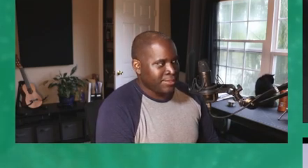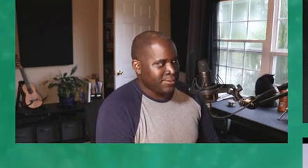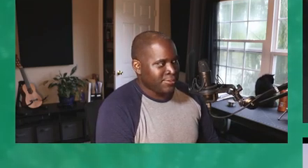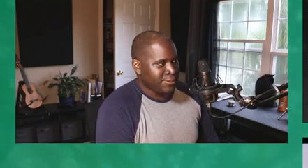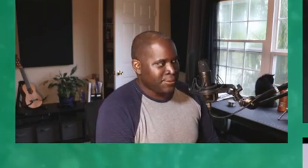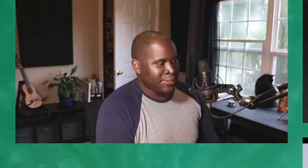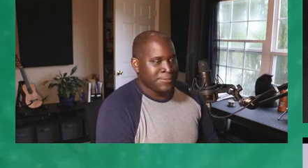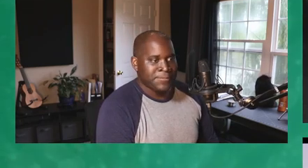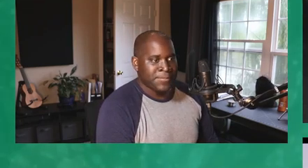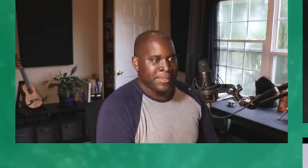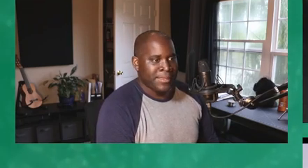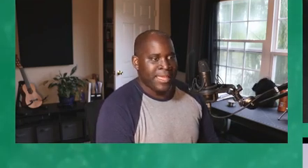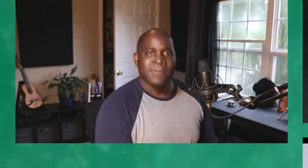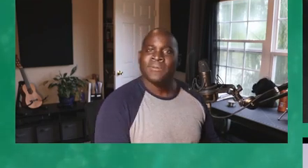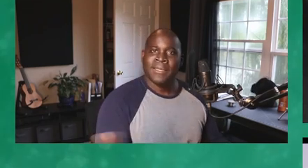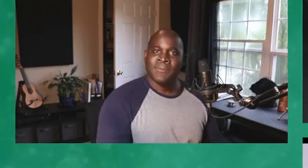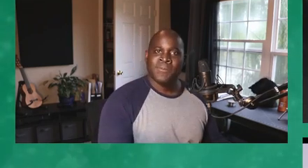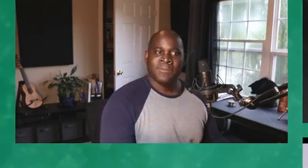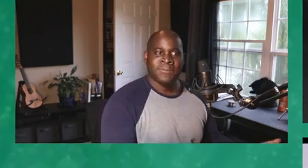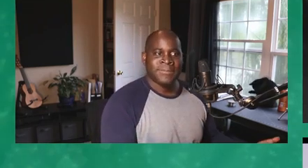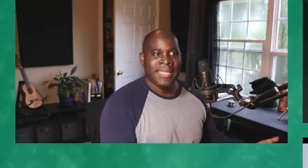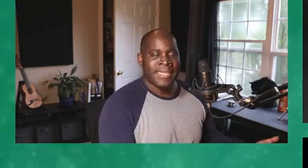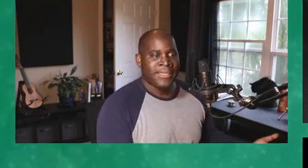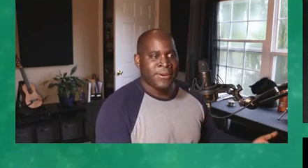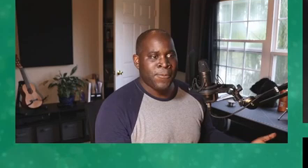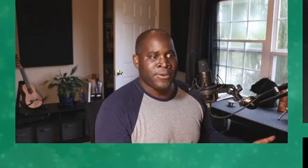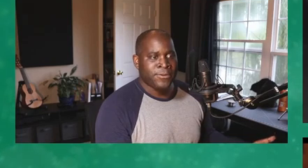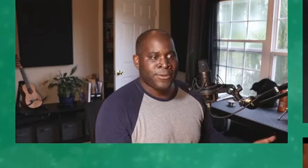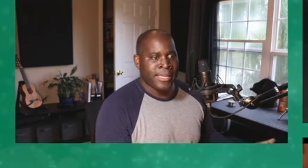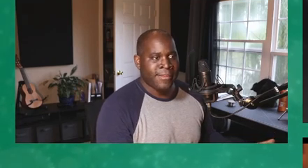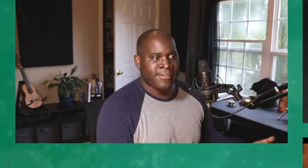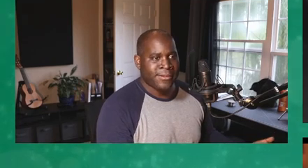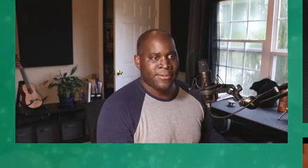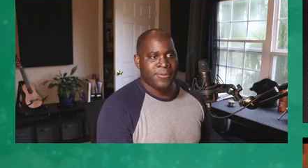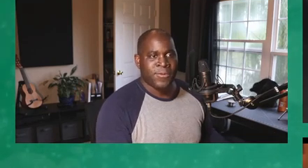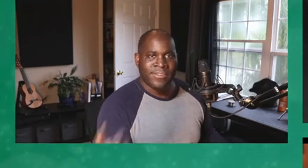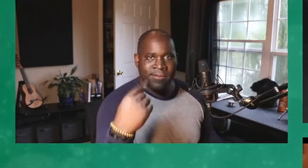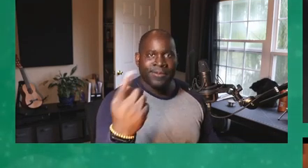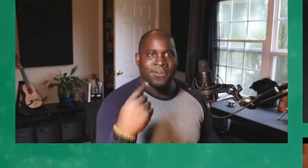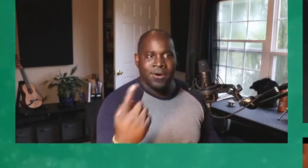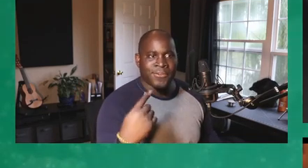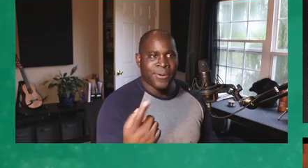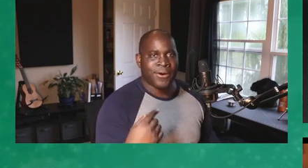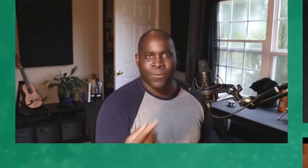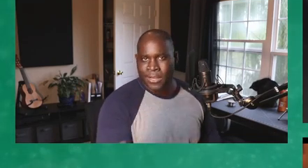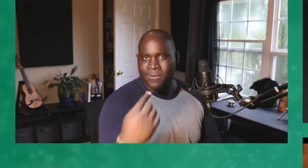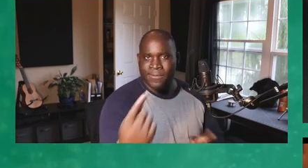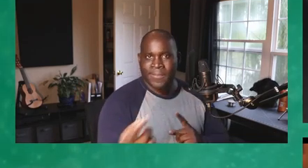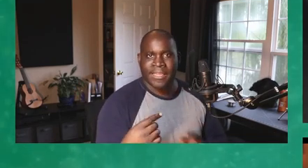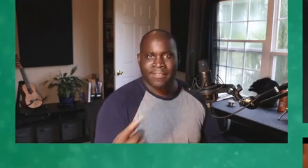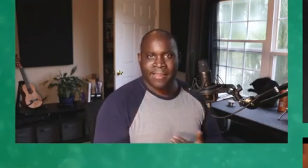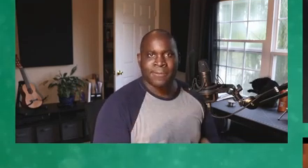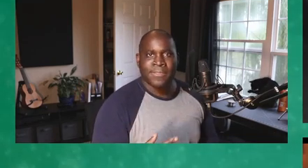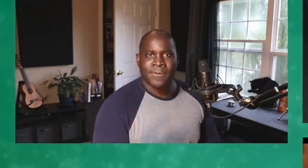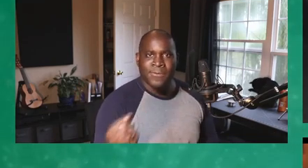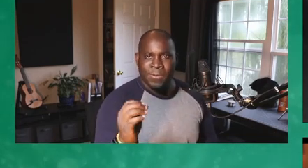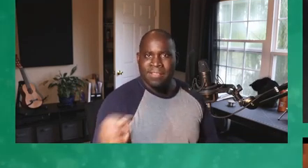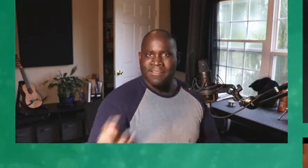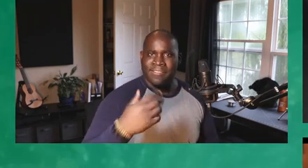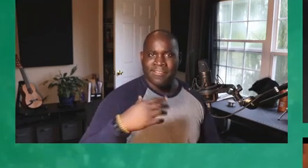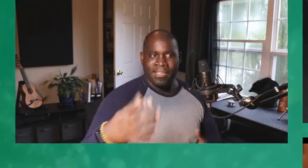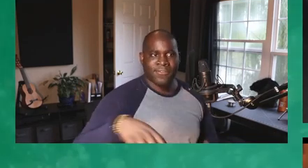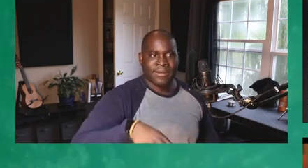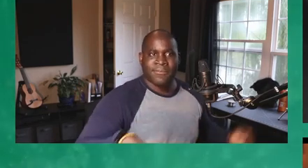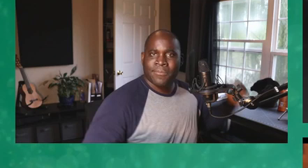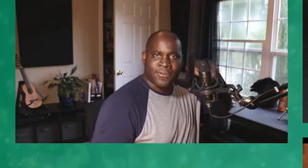A little slower. And hey, you know, when you're learning ASL, receiving is the hardest part. Working with someone that can sign with you so you